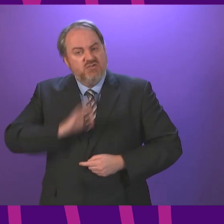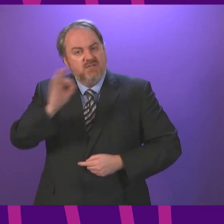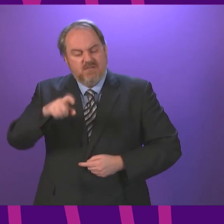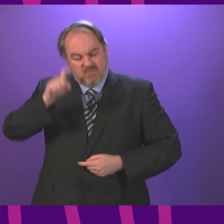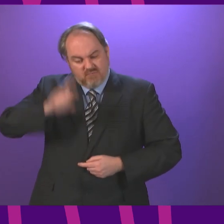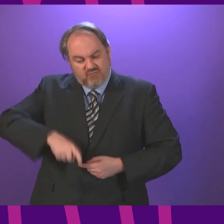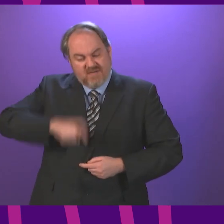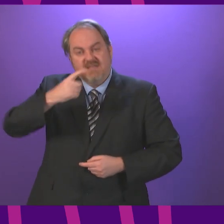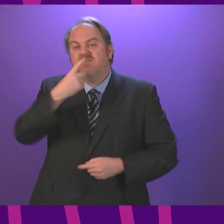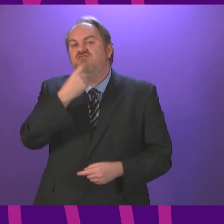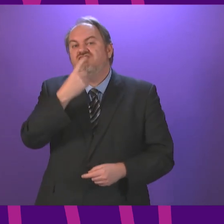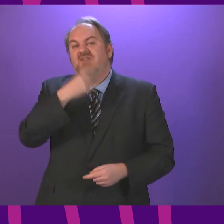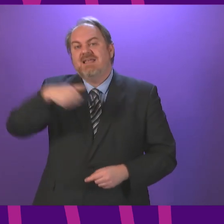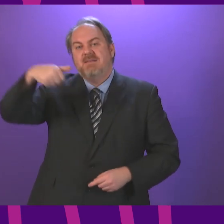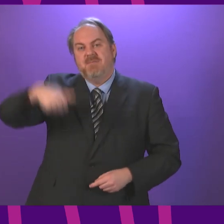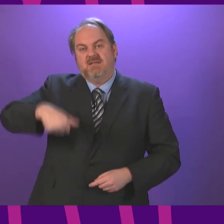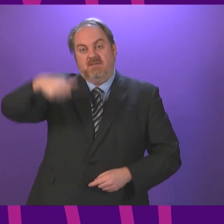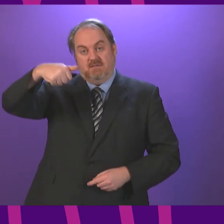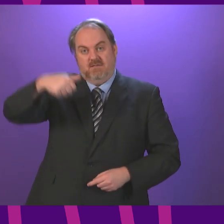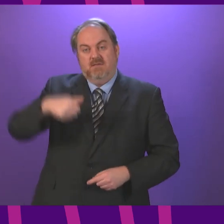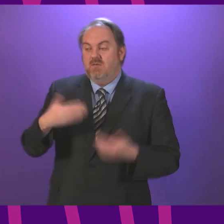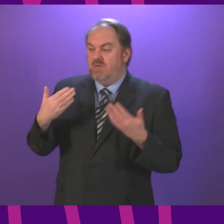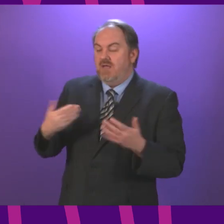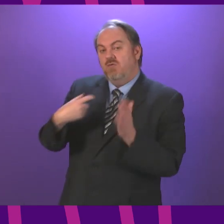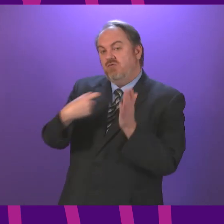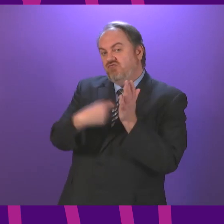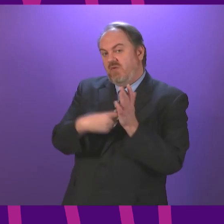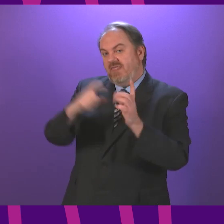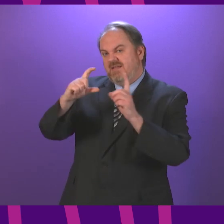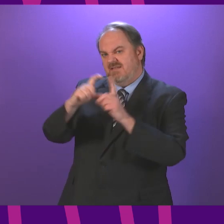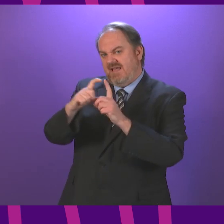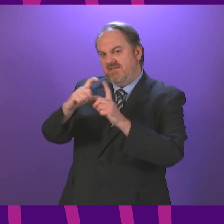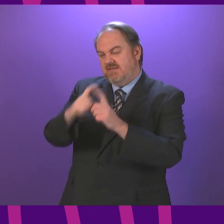to press their request to speak, but as soon as possible. I call on Ruth Davidson.